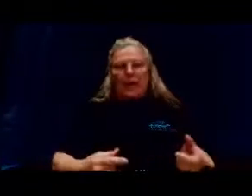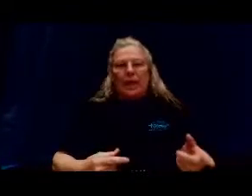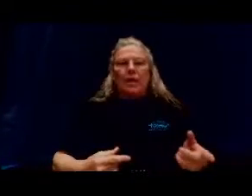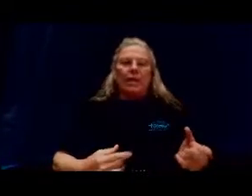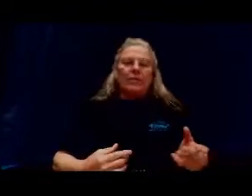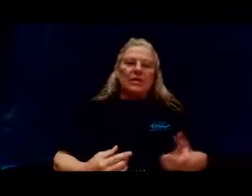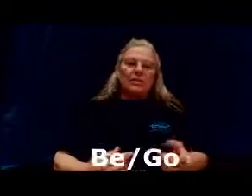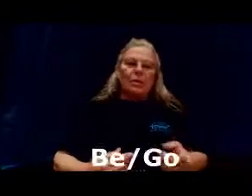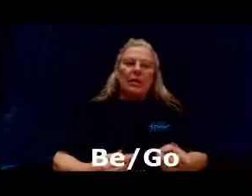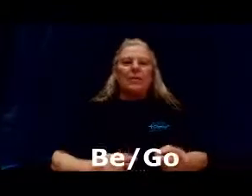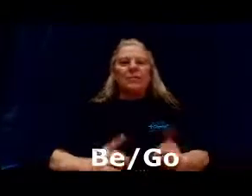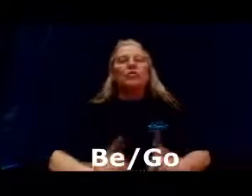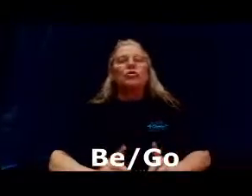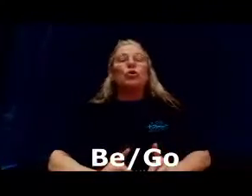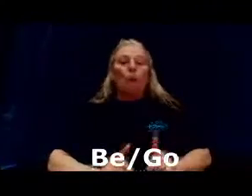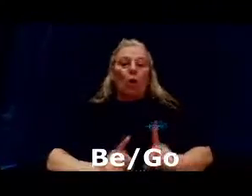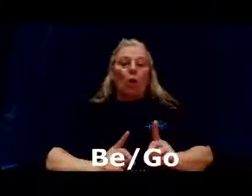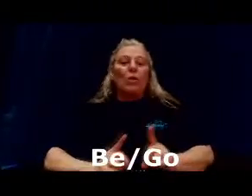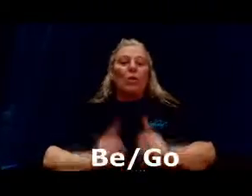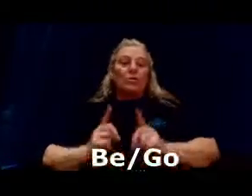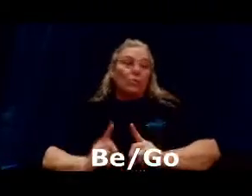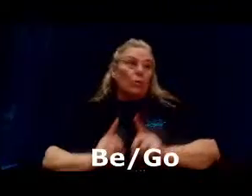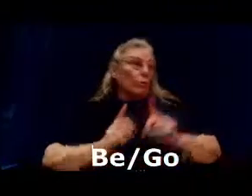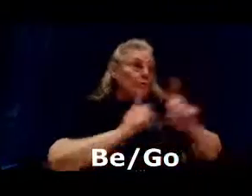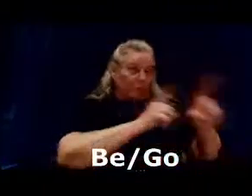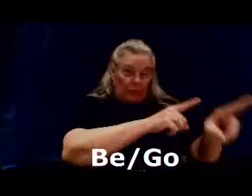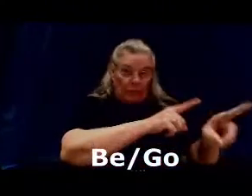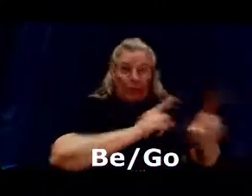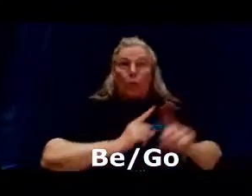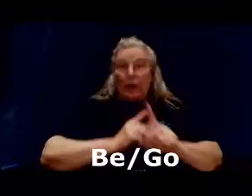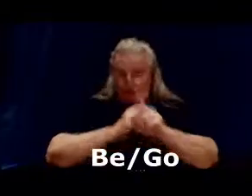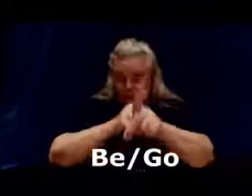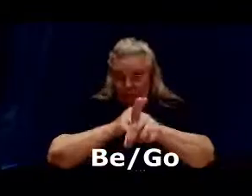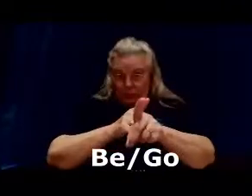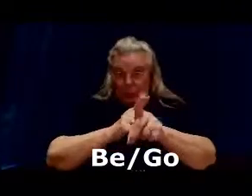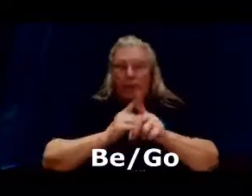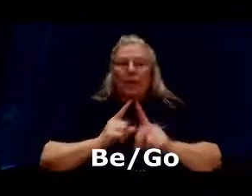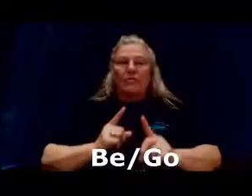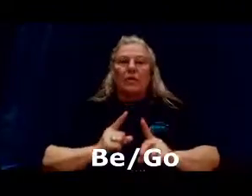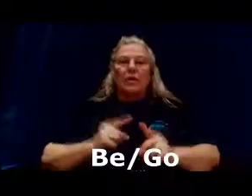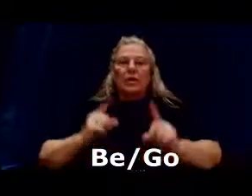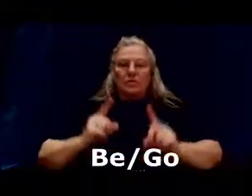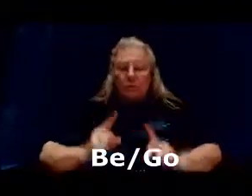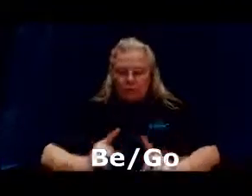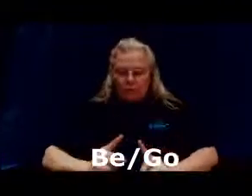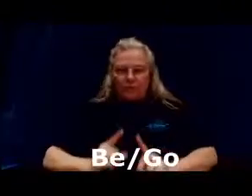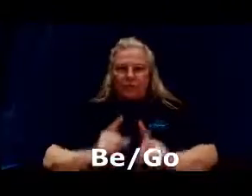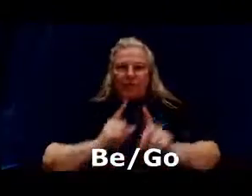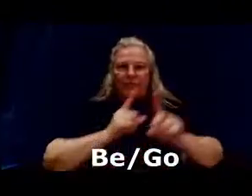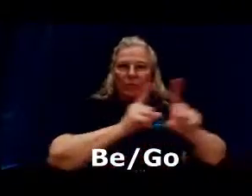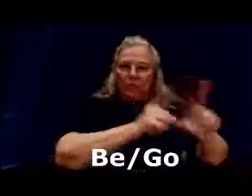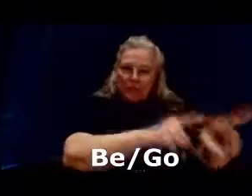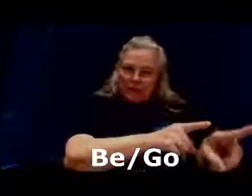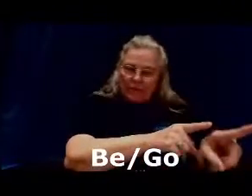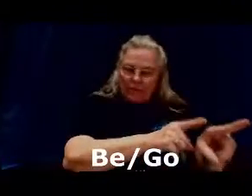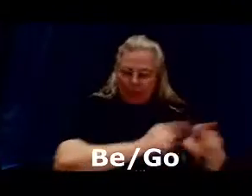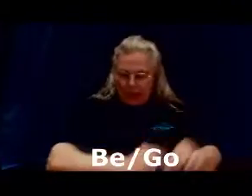Be, and this be means to go. So you're going wherever. So take it from yourself on